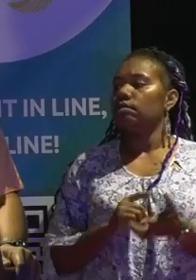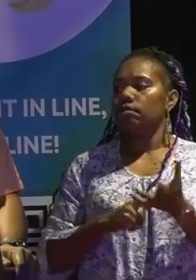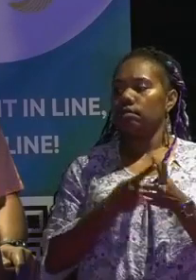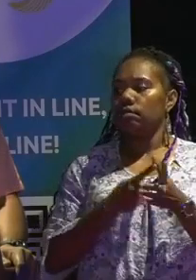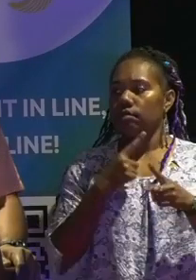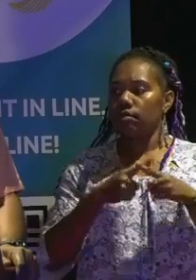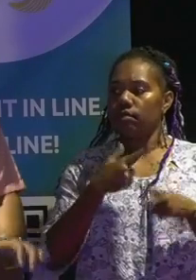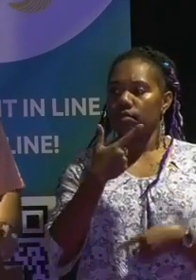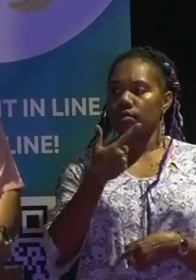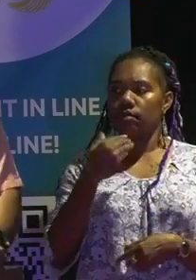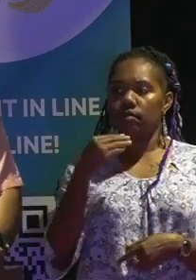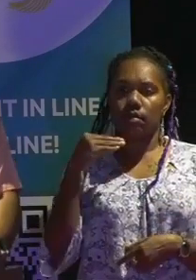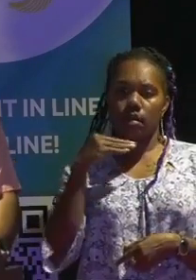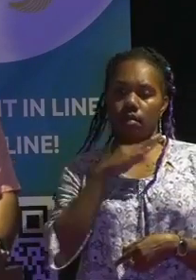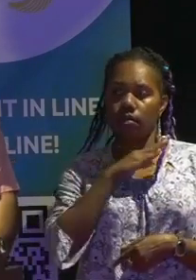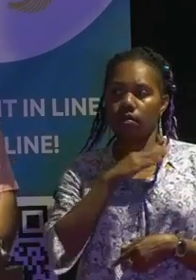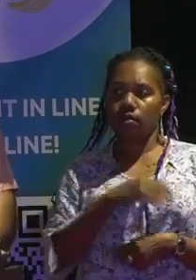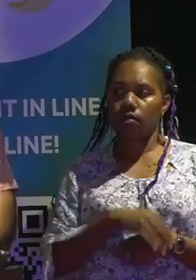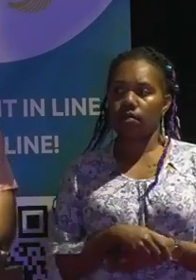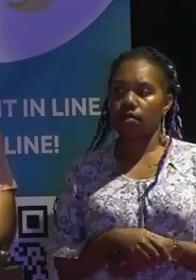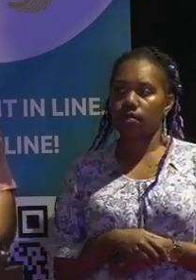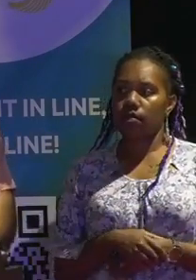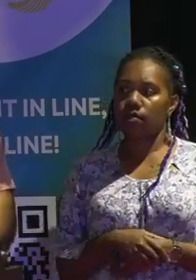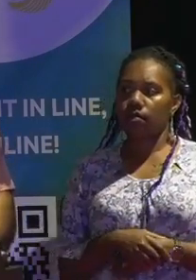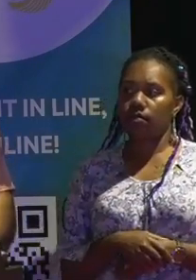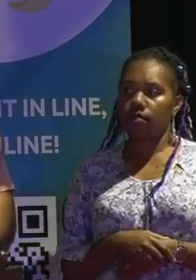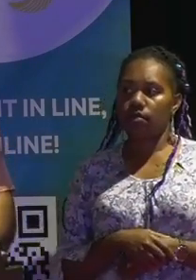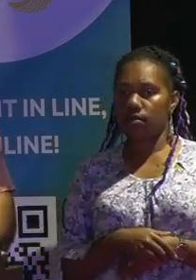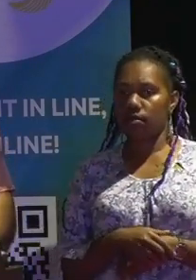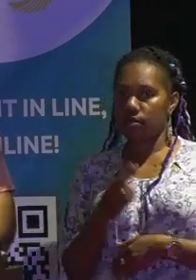700 kina is 41 toya.